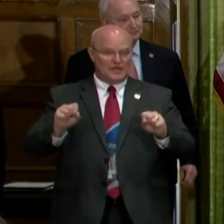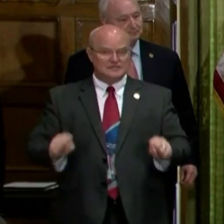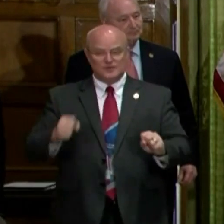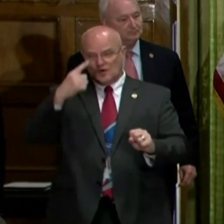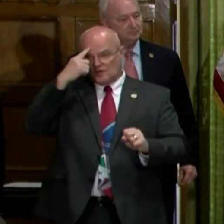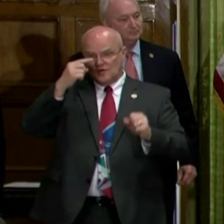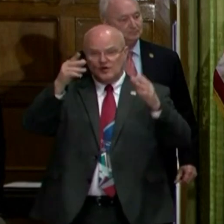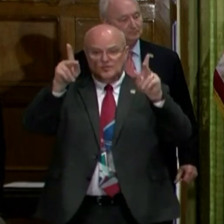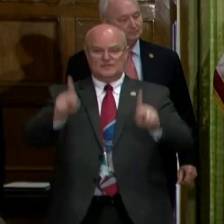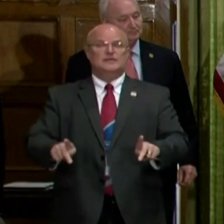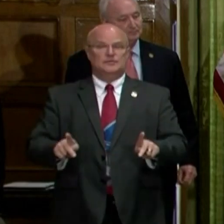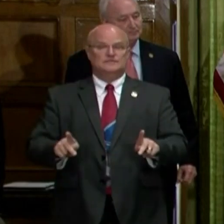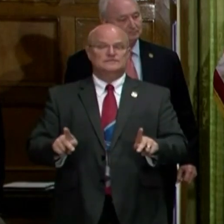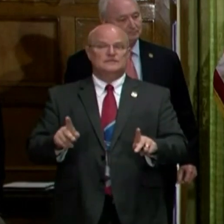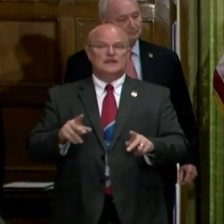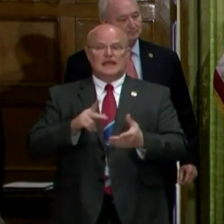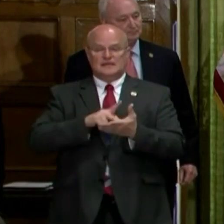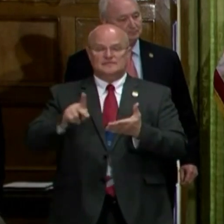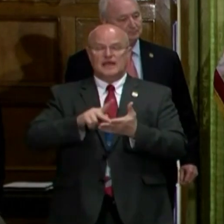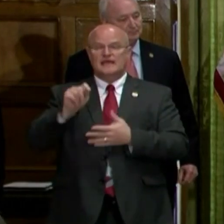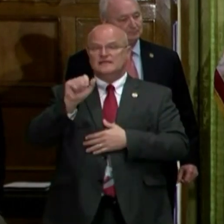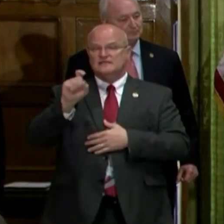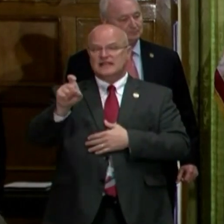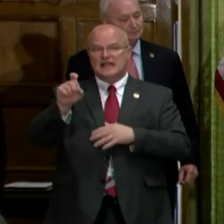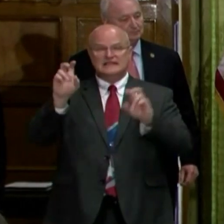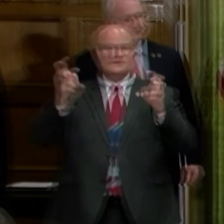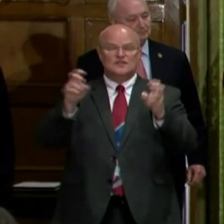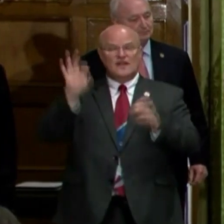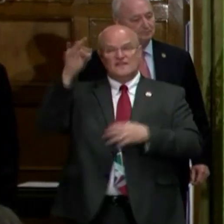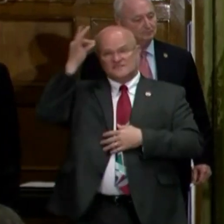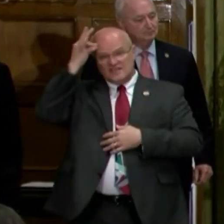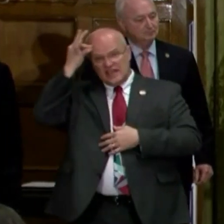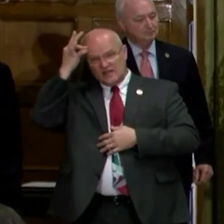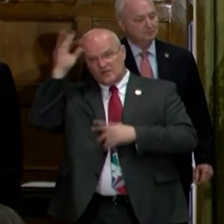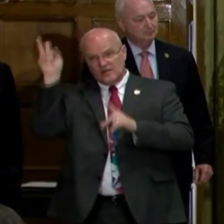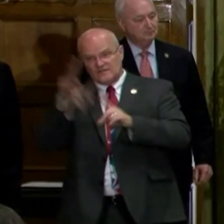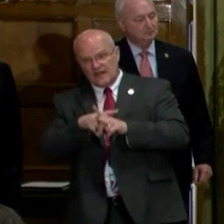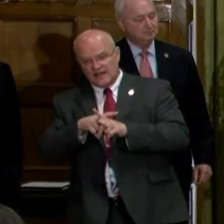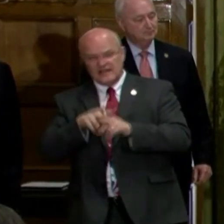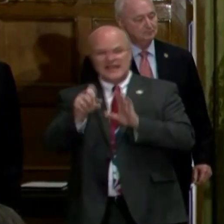possible for individual taxpayers in reference to their federal filing and their